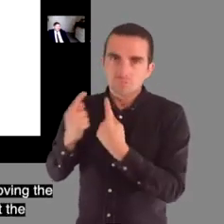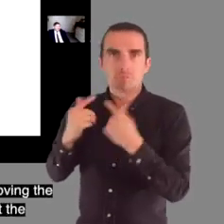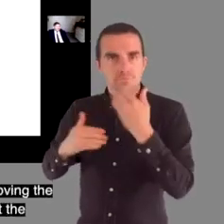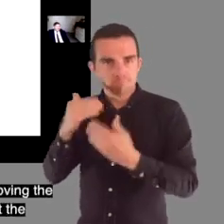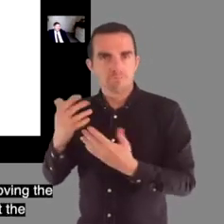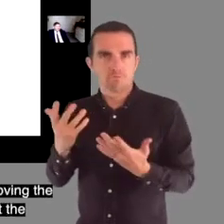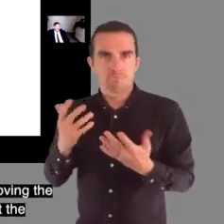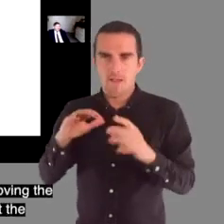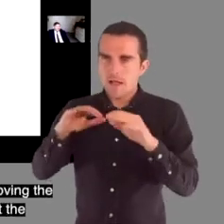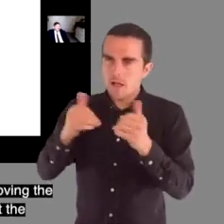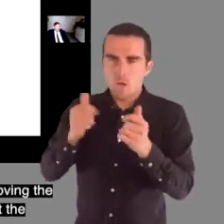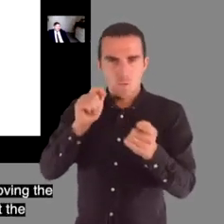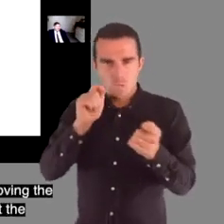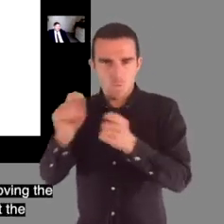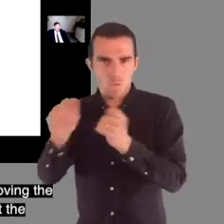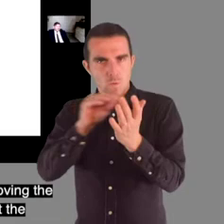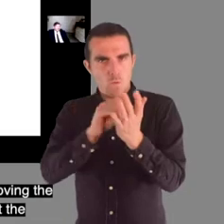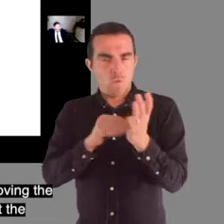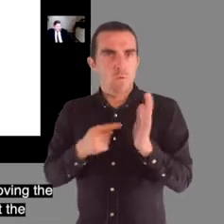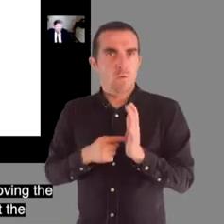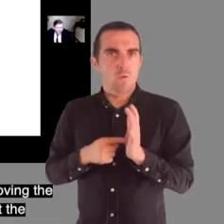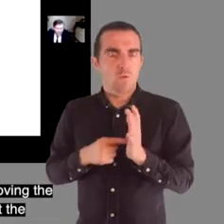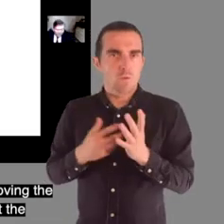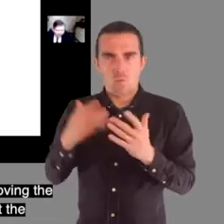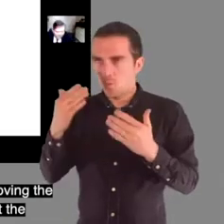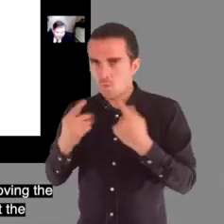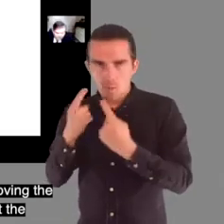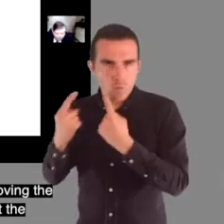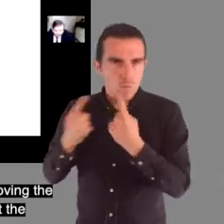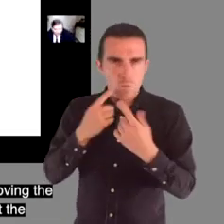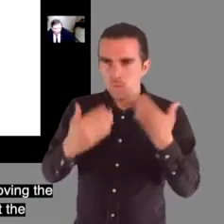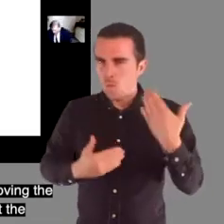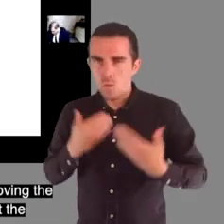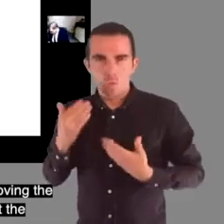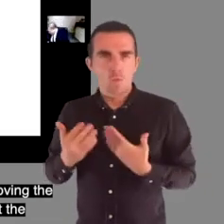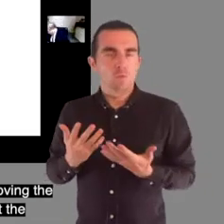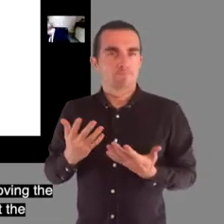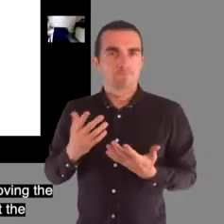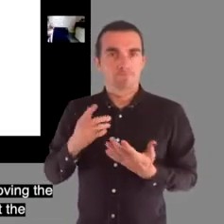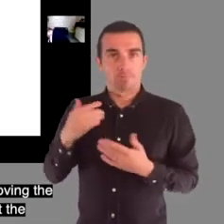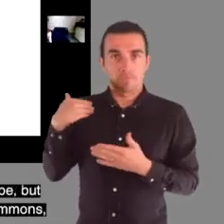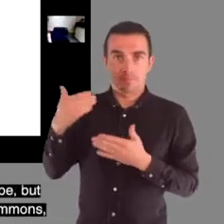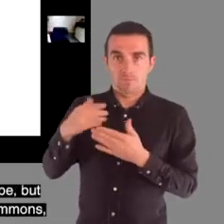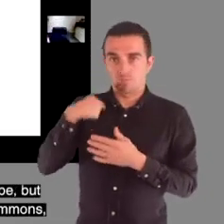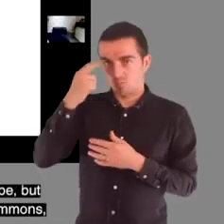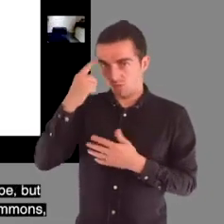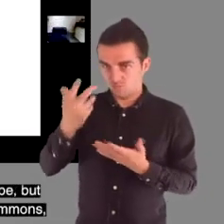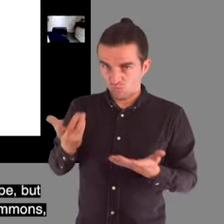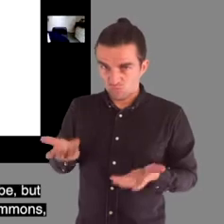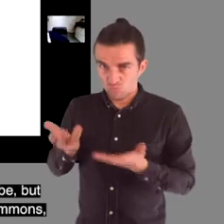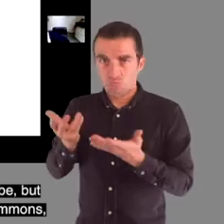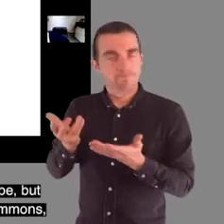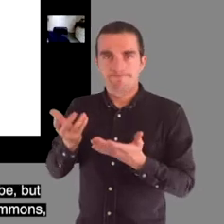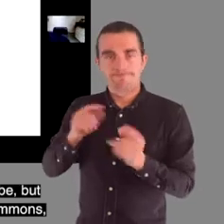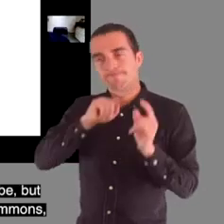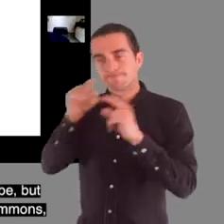And we had some effect on improving the legislation, but it wasn't still at the point that we thought it